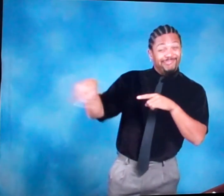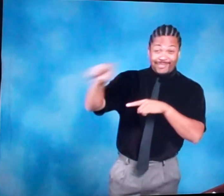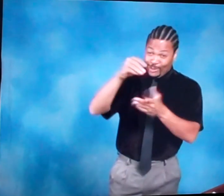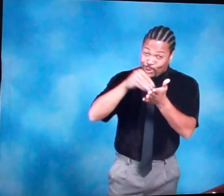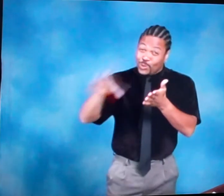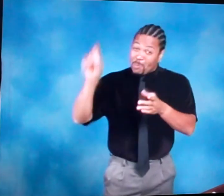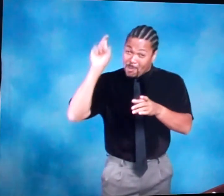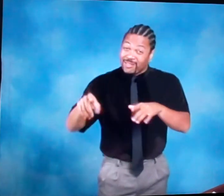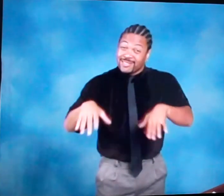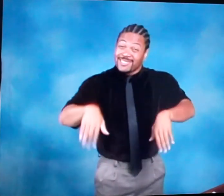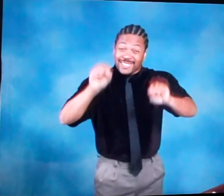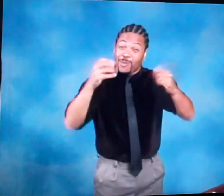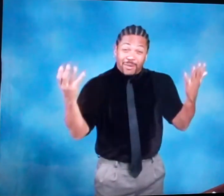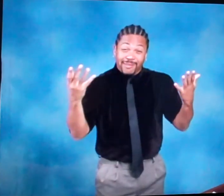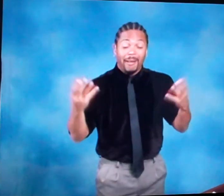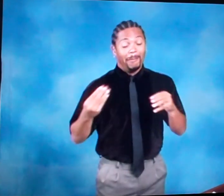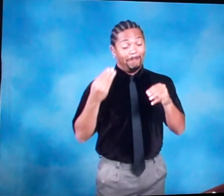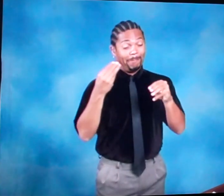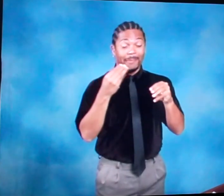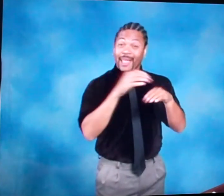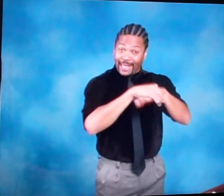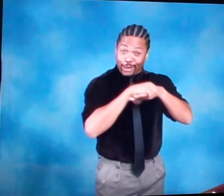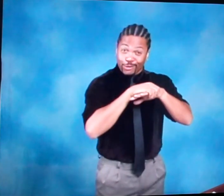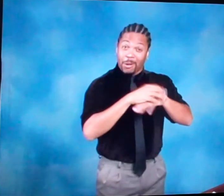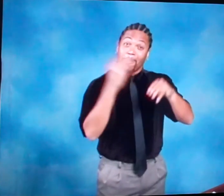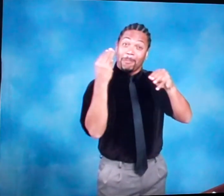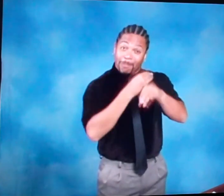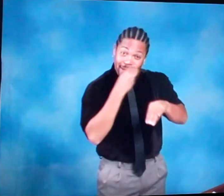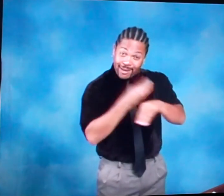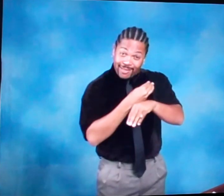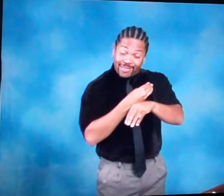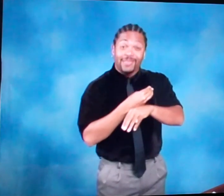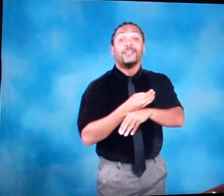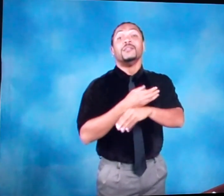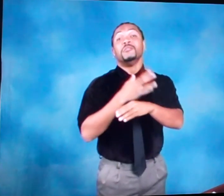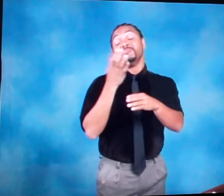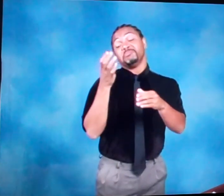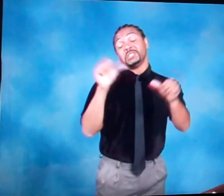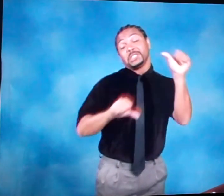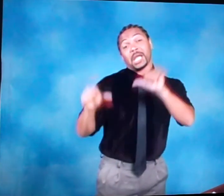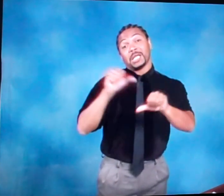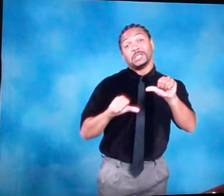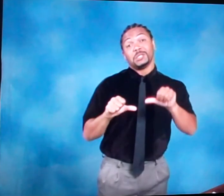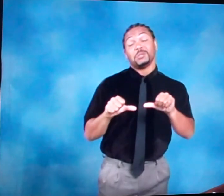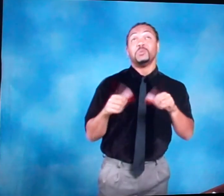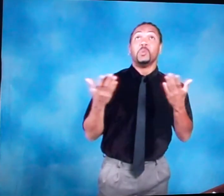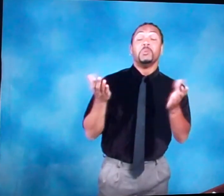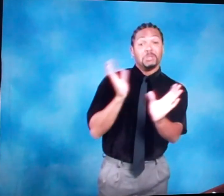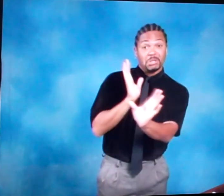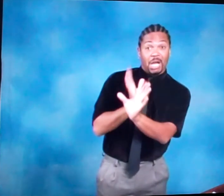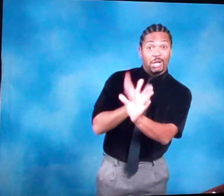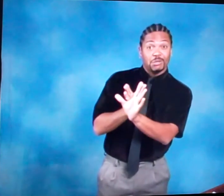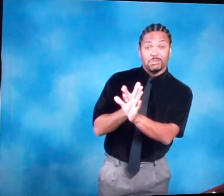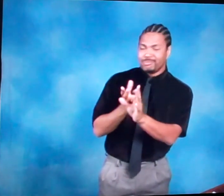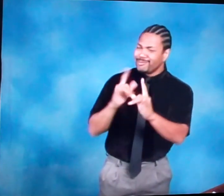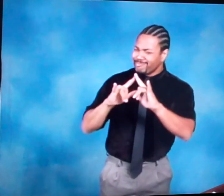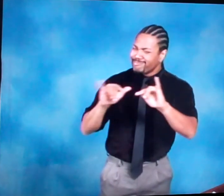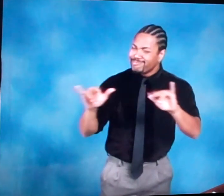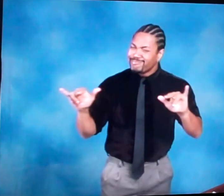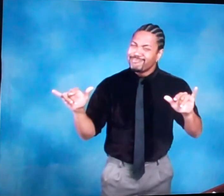education classes, and there are a few classes all students must take. There's a math, sciences,